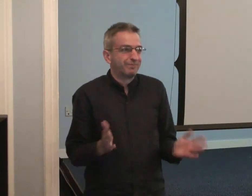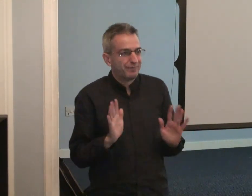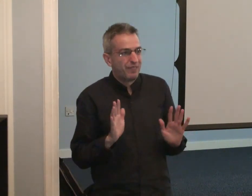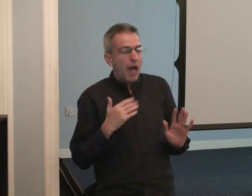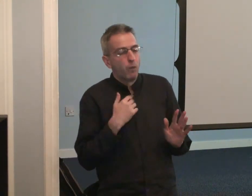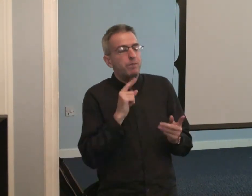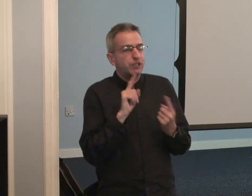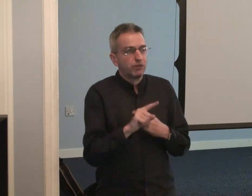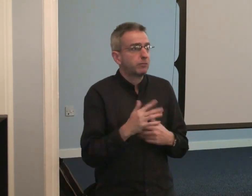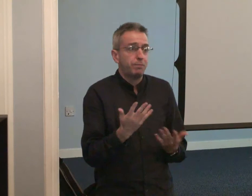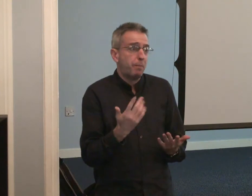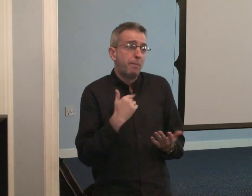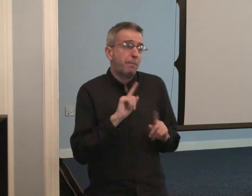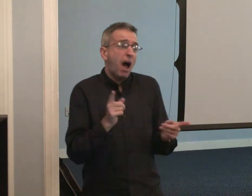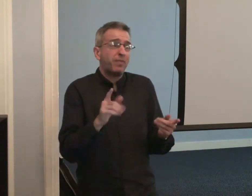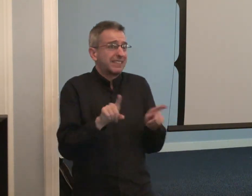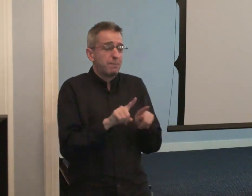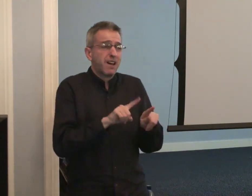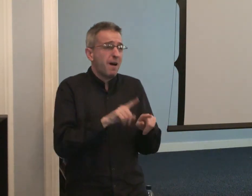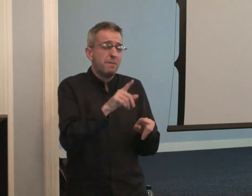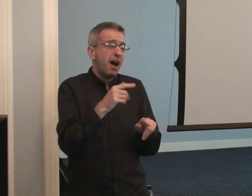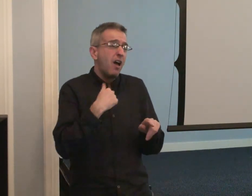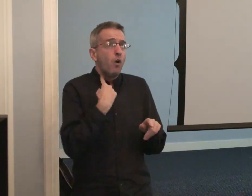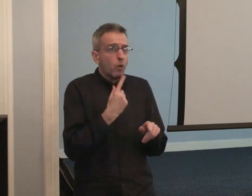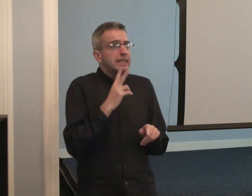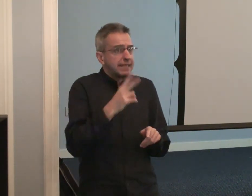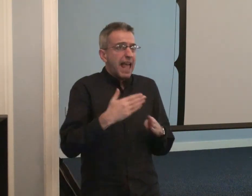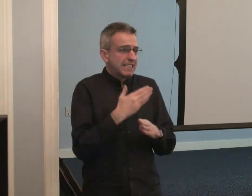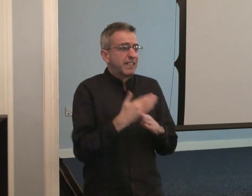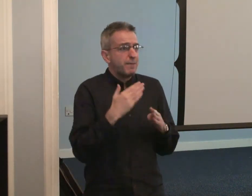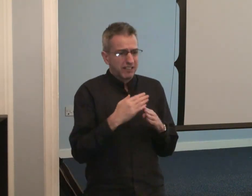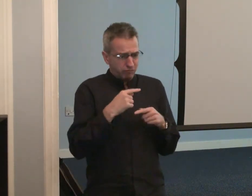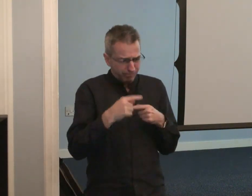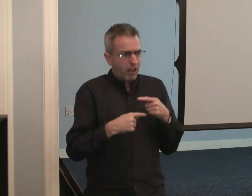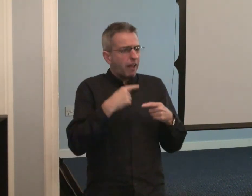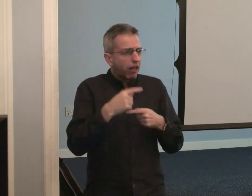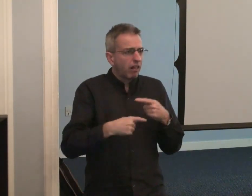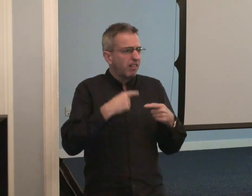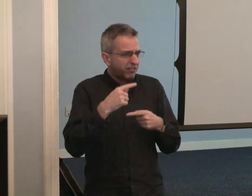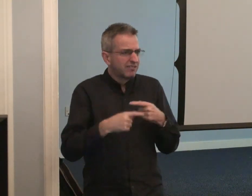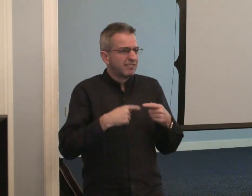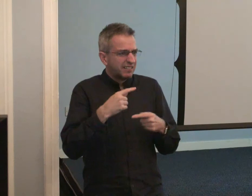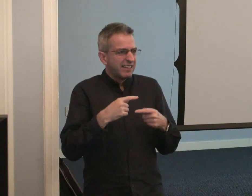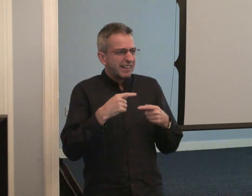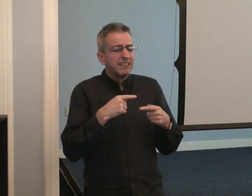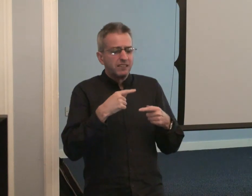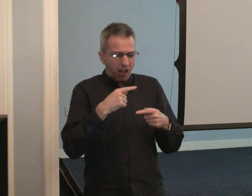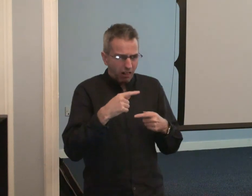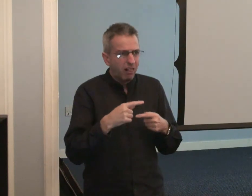campaigning on different issues. So that would be my response to it. But at the same time, I think activism is cyclical.